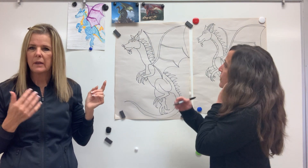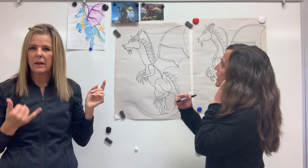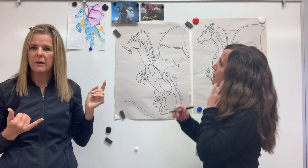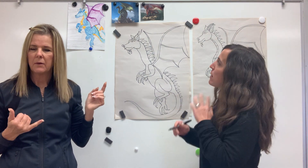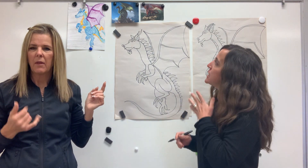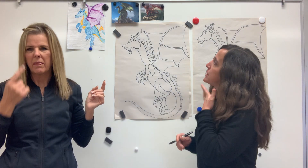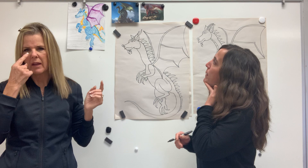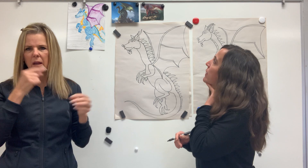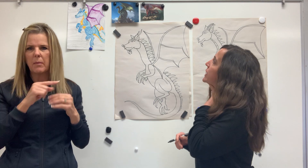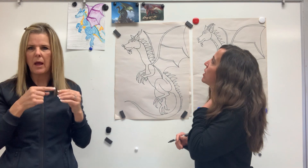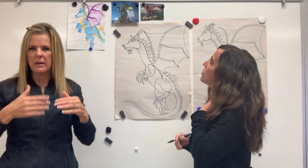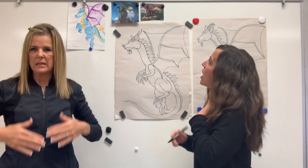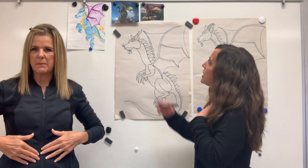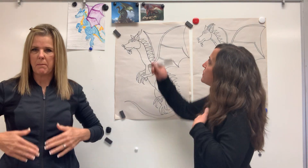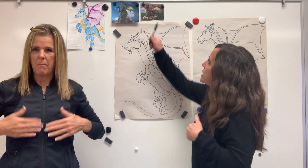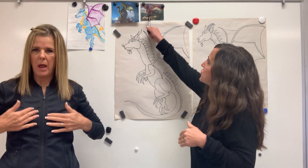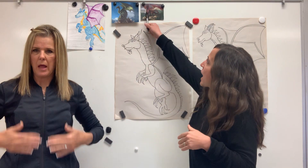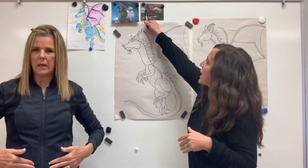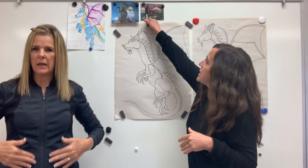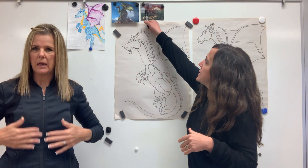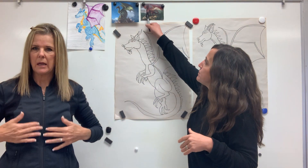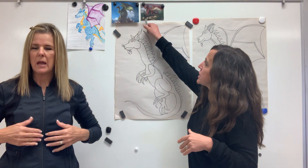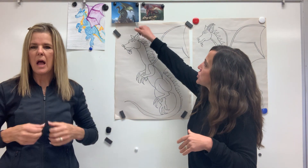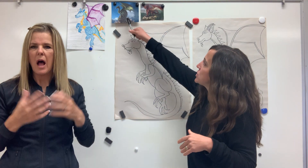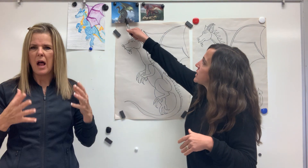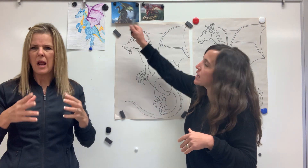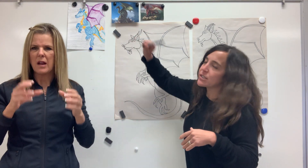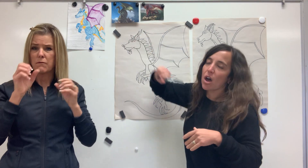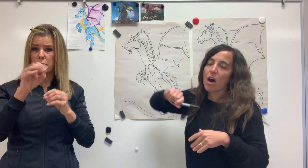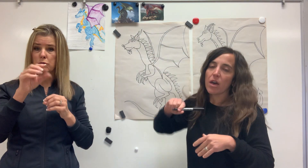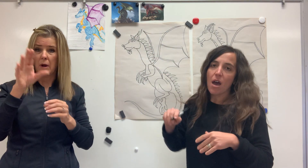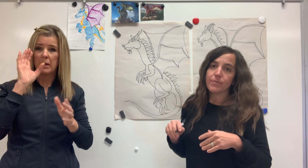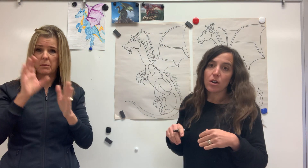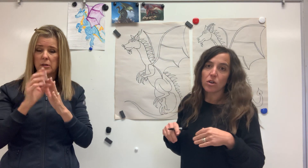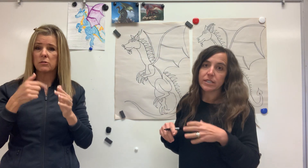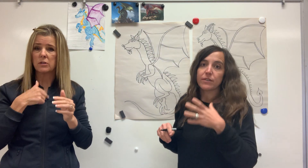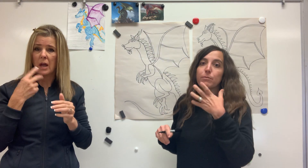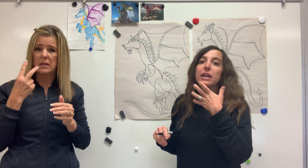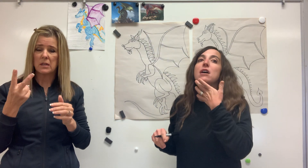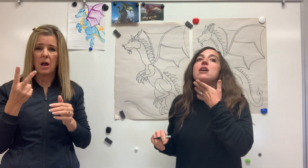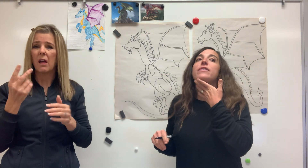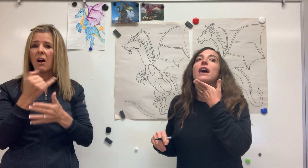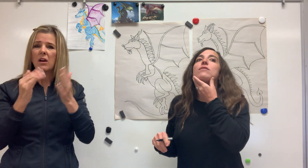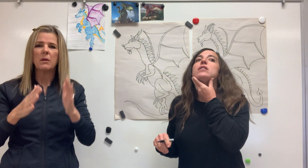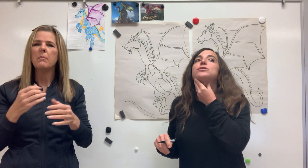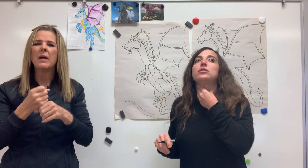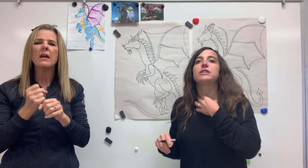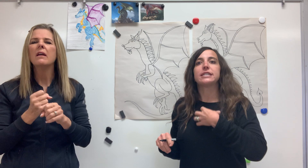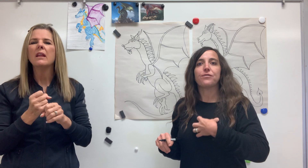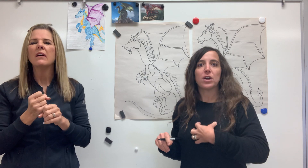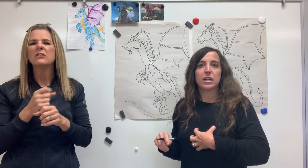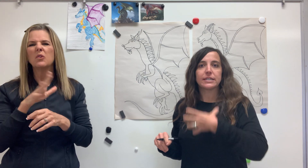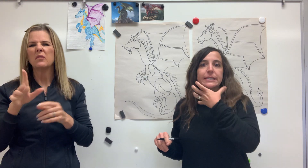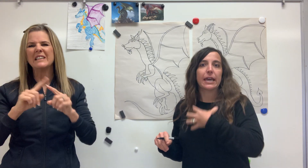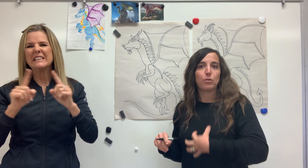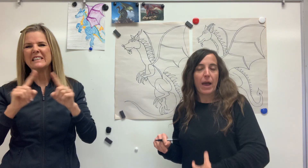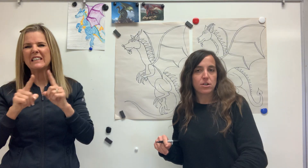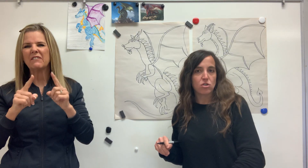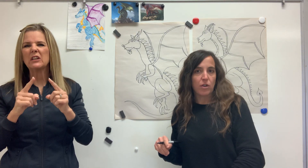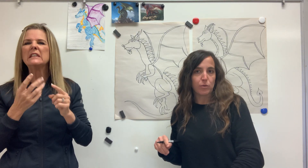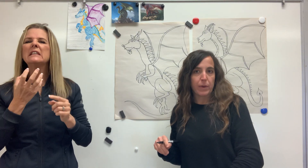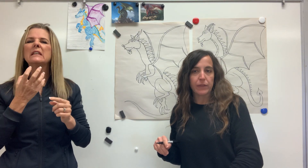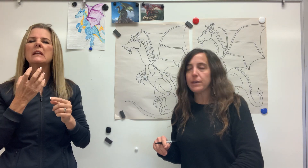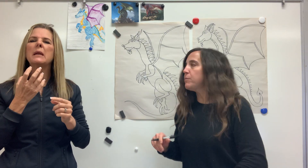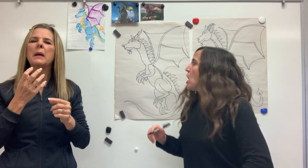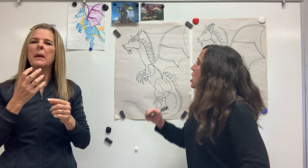now think about his belly. A lot of the dragon pictures that I saw that artists have made, they have sort of a different scale